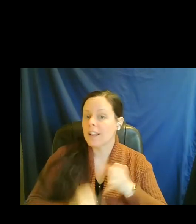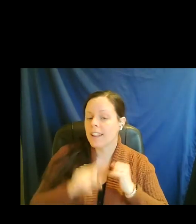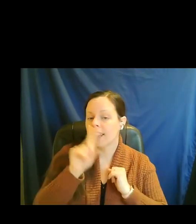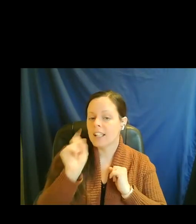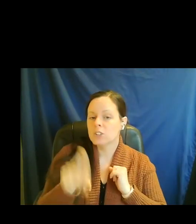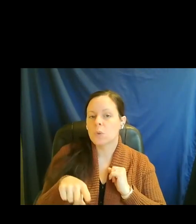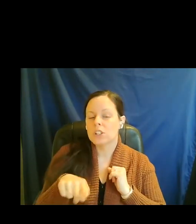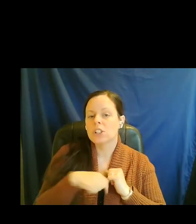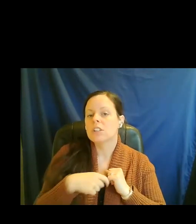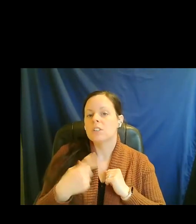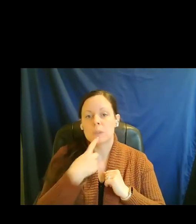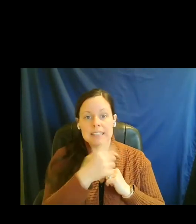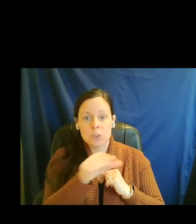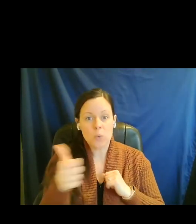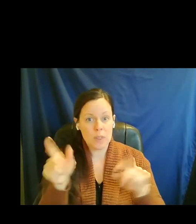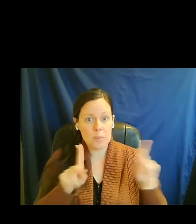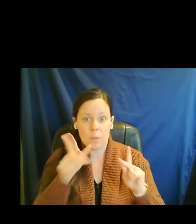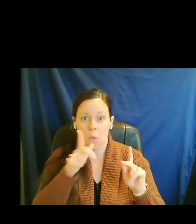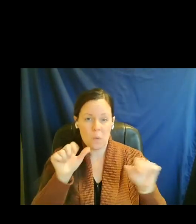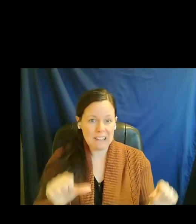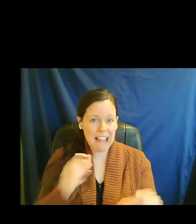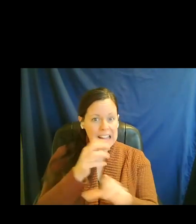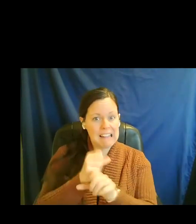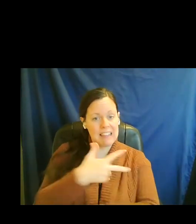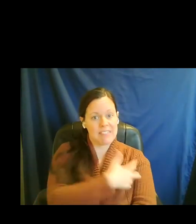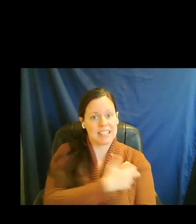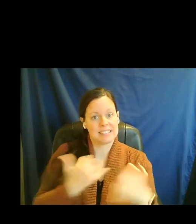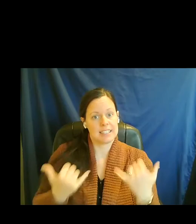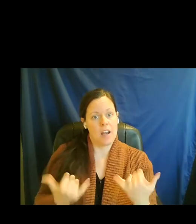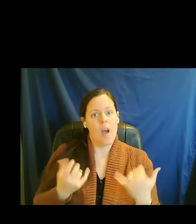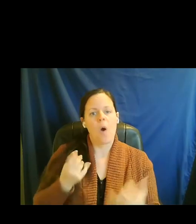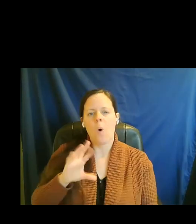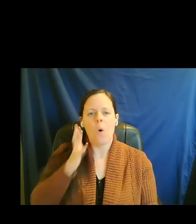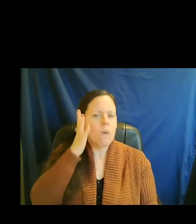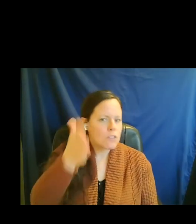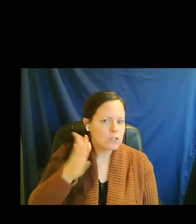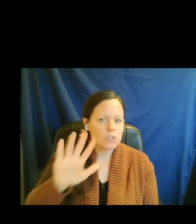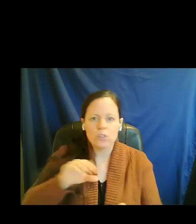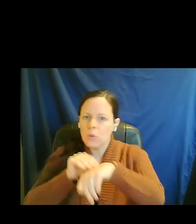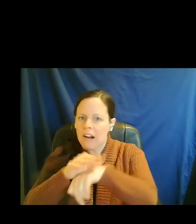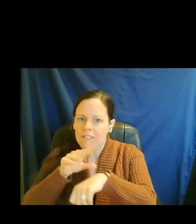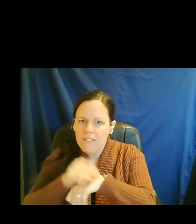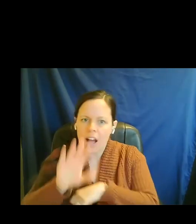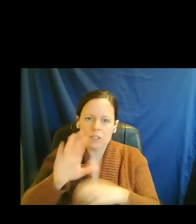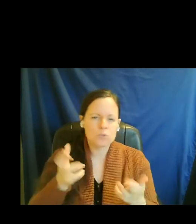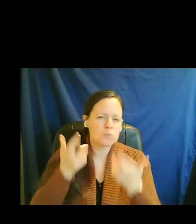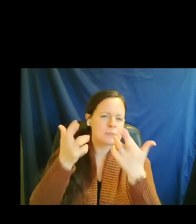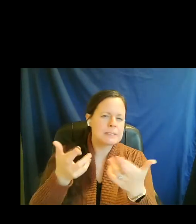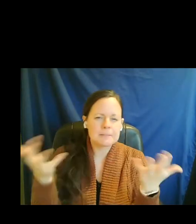to others who are able to get the vaccine, maybe at this point or in the future? What would be your advice or your recommendation?